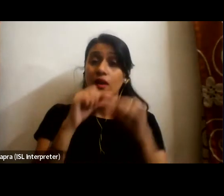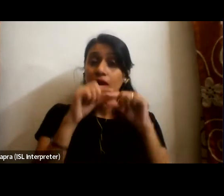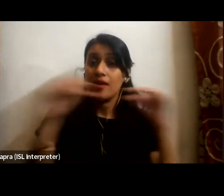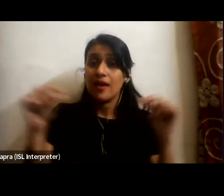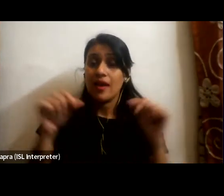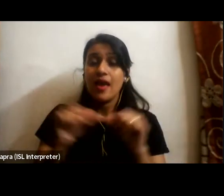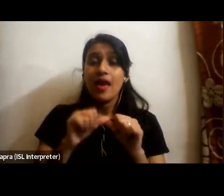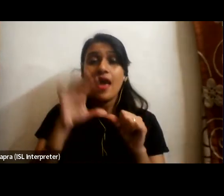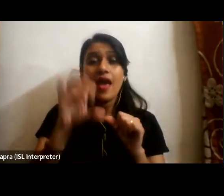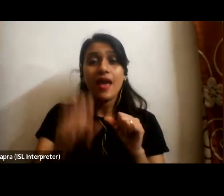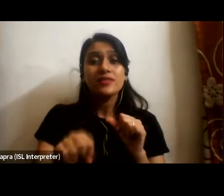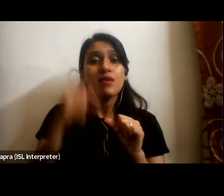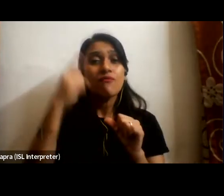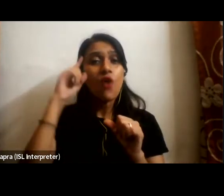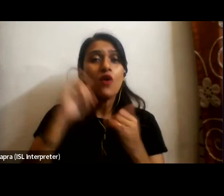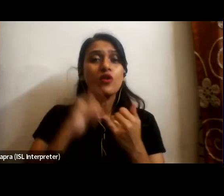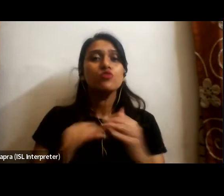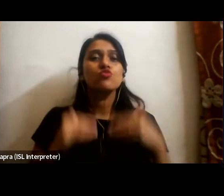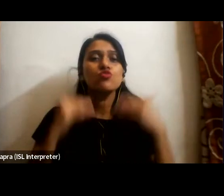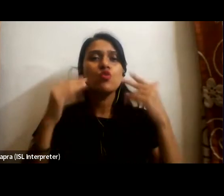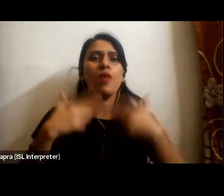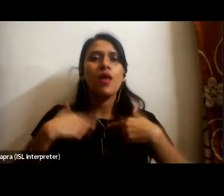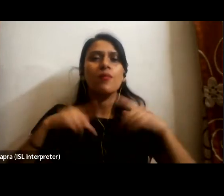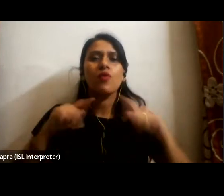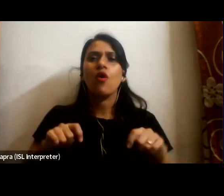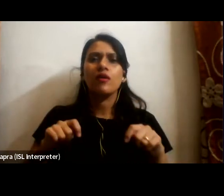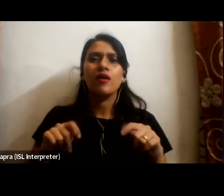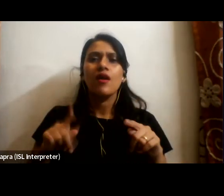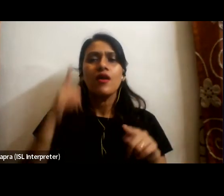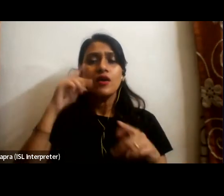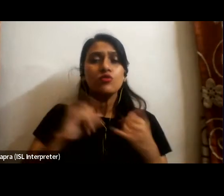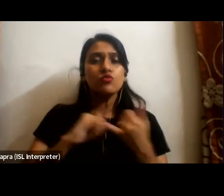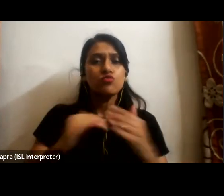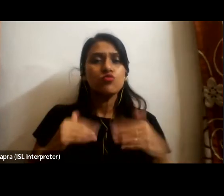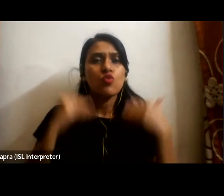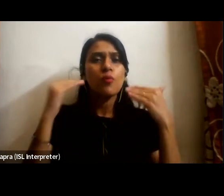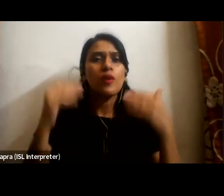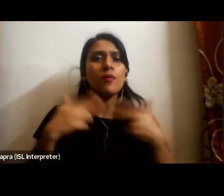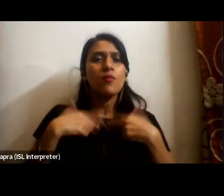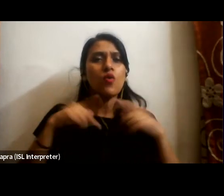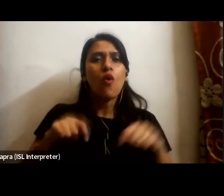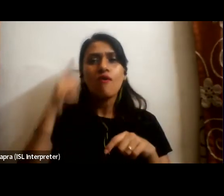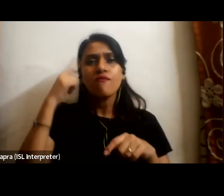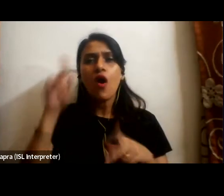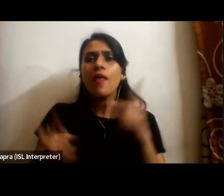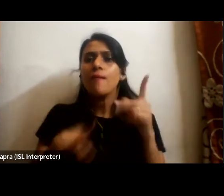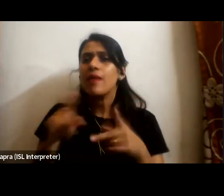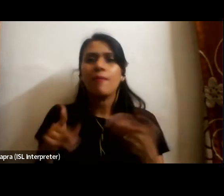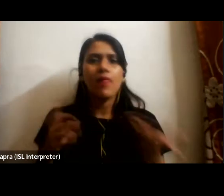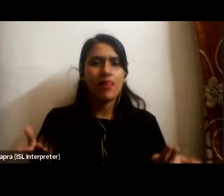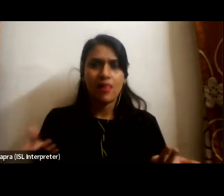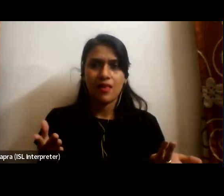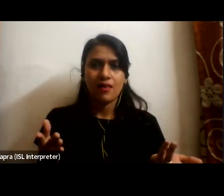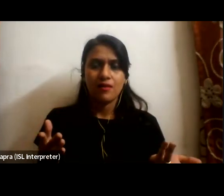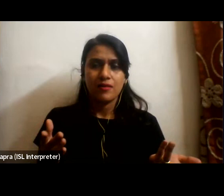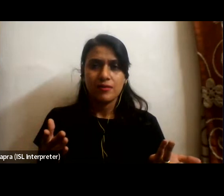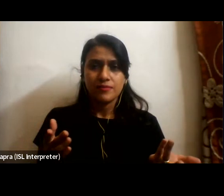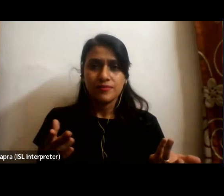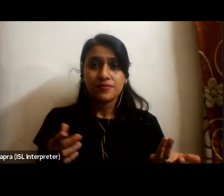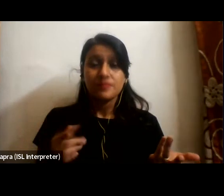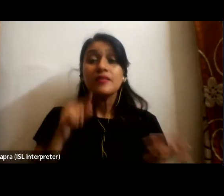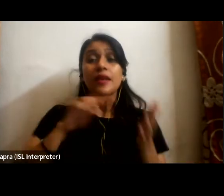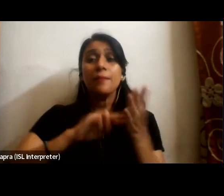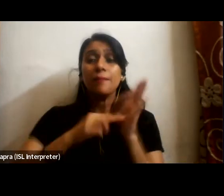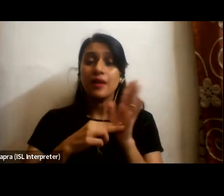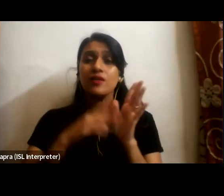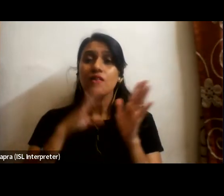particular group of people. And just to finally close out on that point, to say that because it has such a large crush of cases, it also Hmm. needs